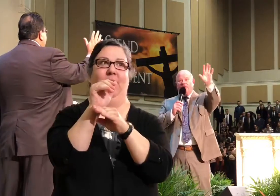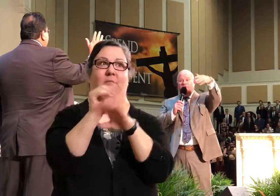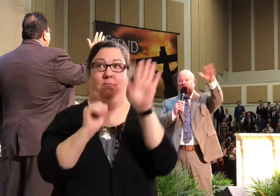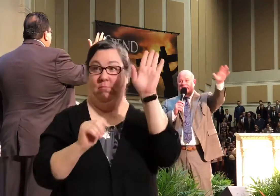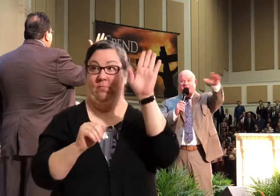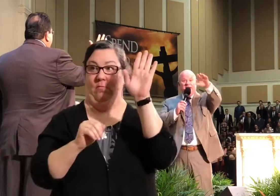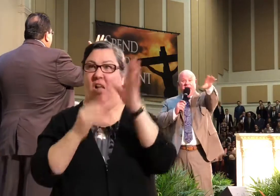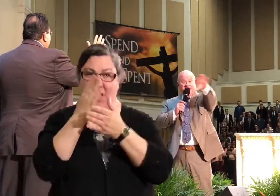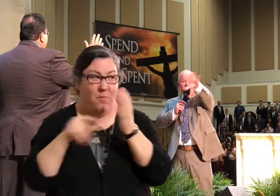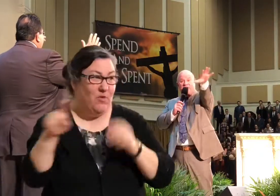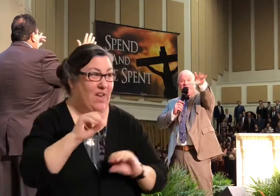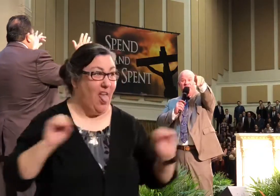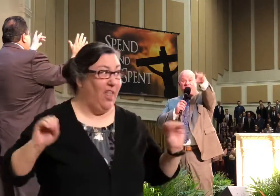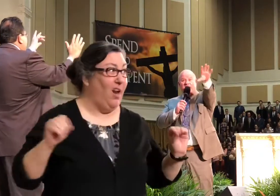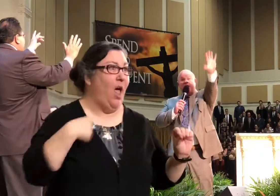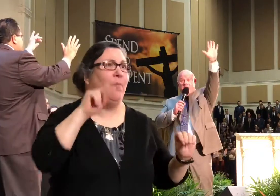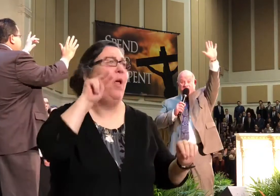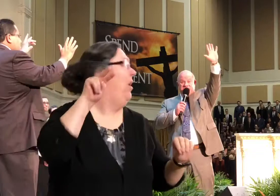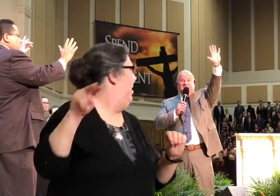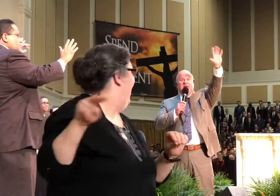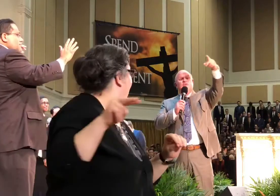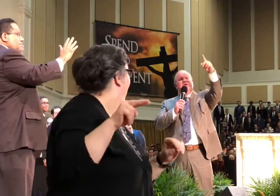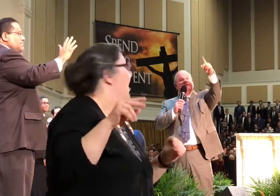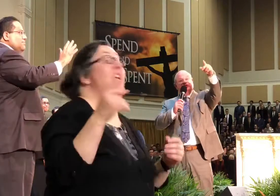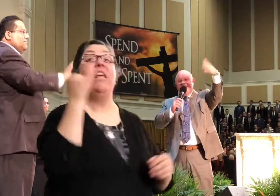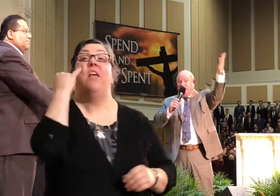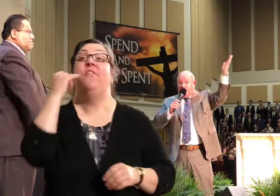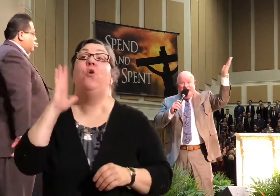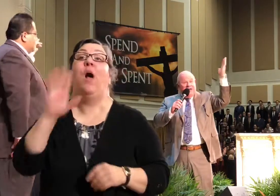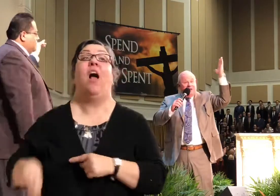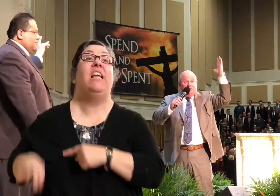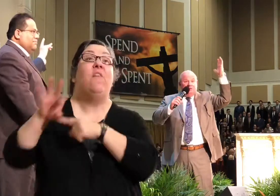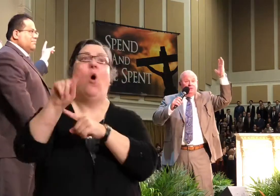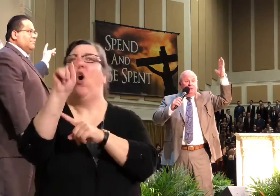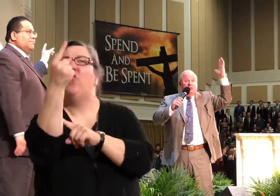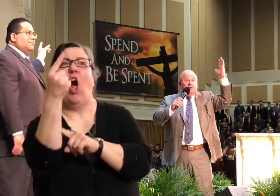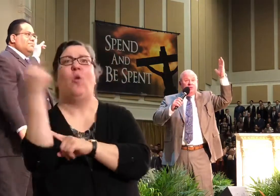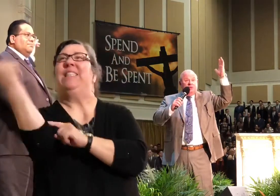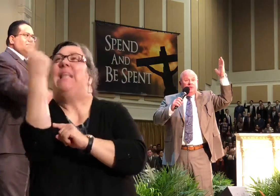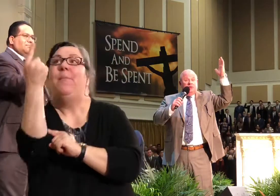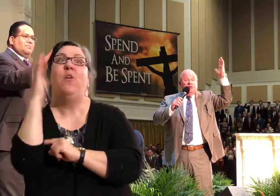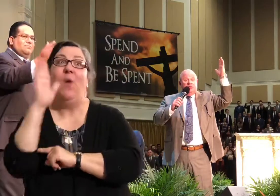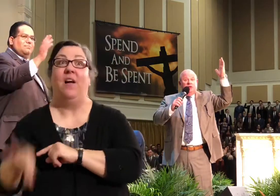Some of you not doing anything. I'm just looking over here right now. Put your hand up, you'll give something. Dollar?